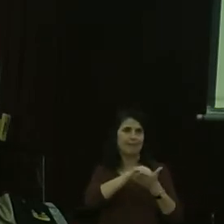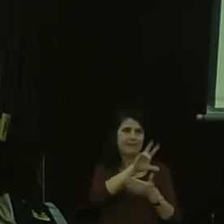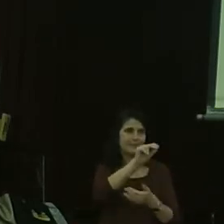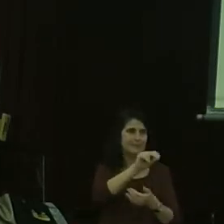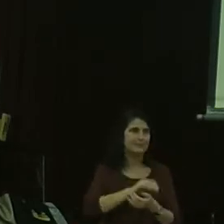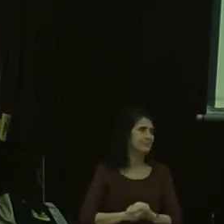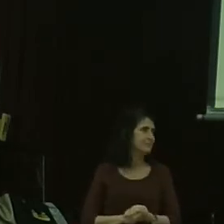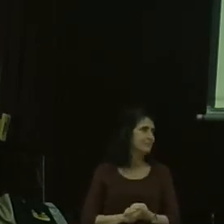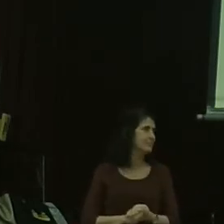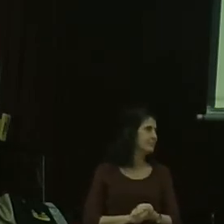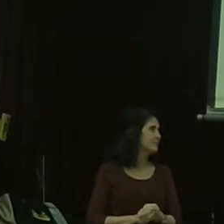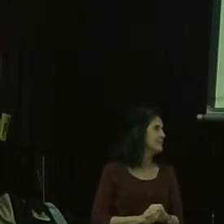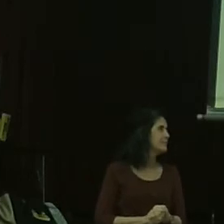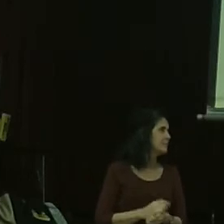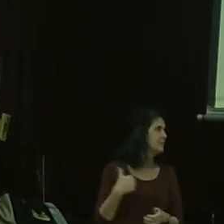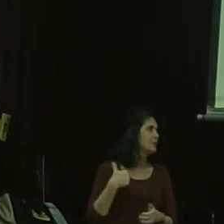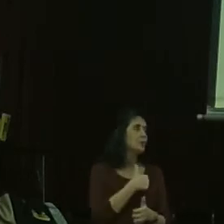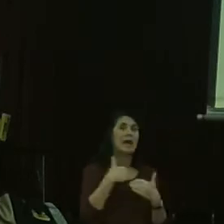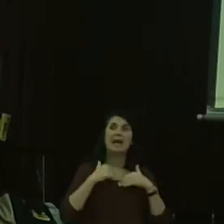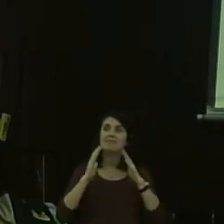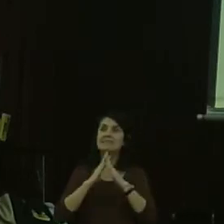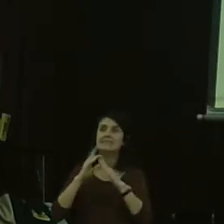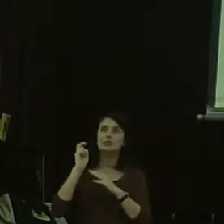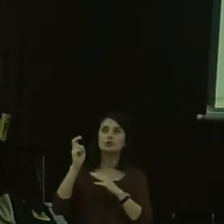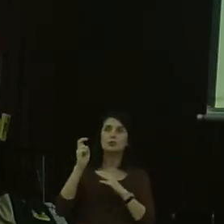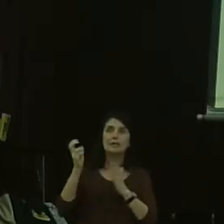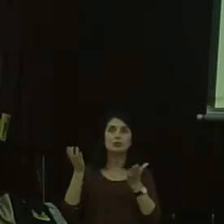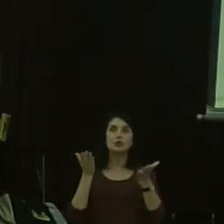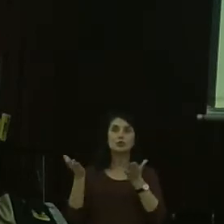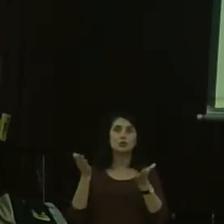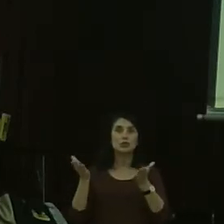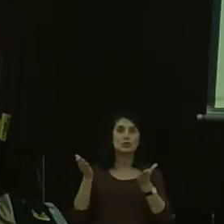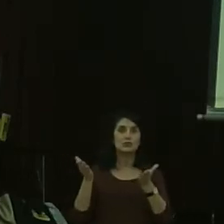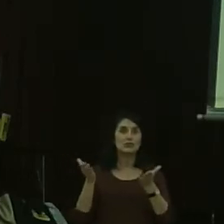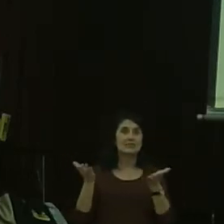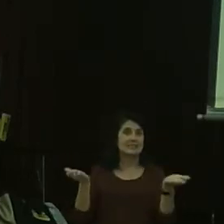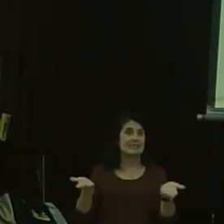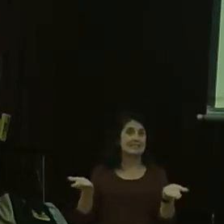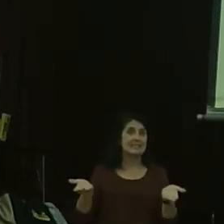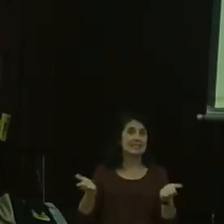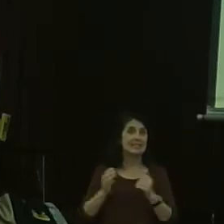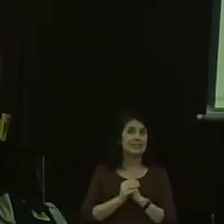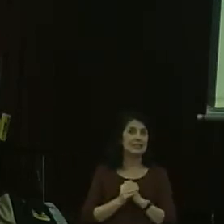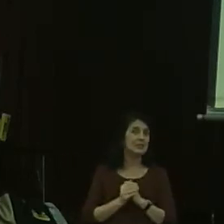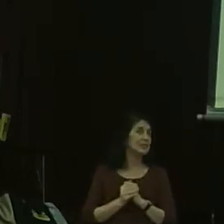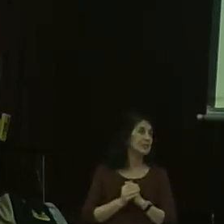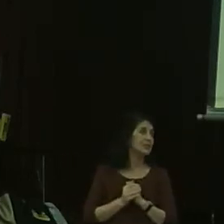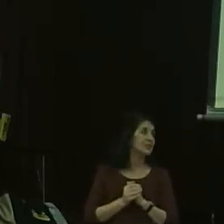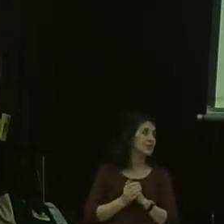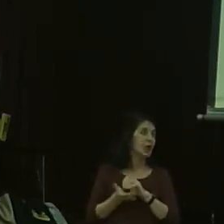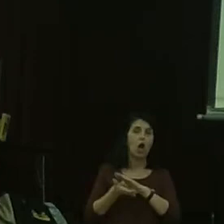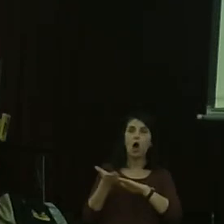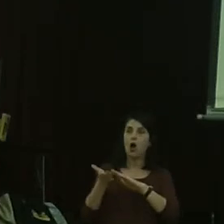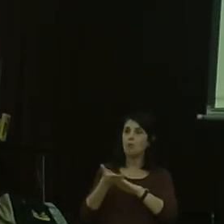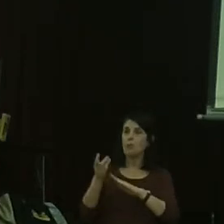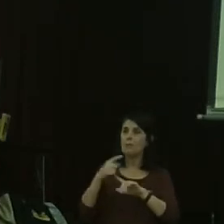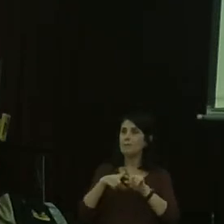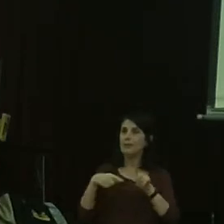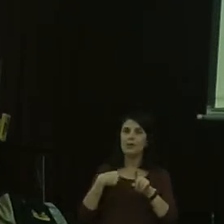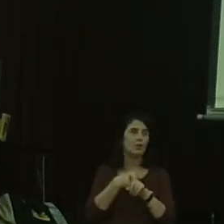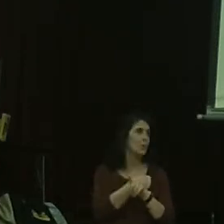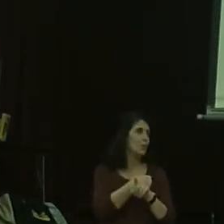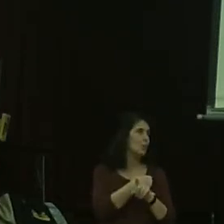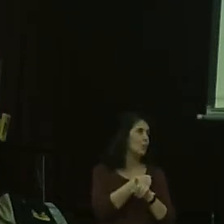We do have the city transit service, which is fareless and operates at a high frequency that we continue to